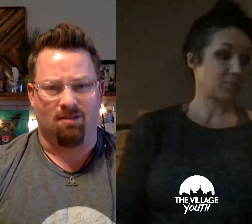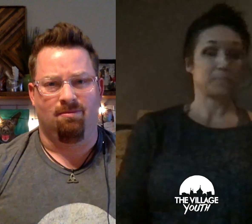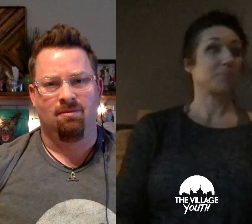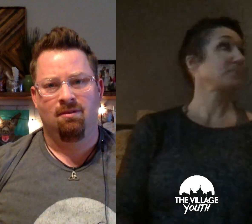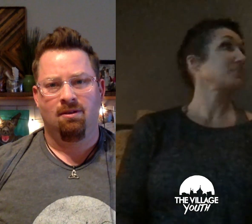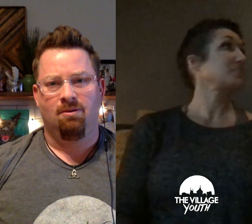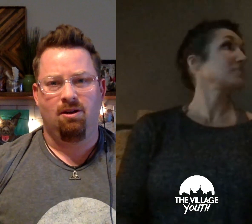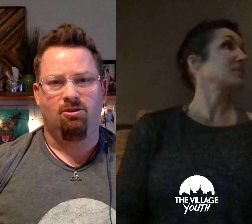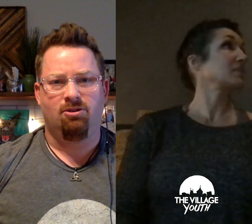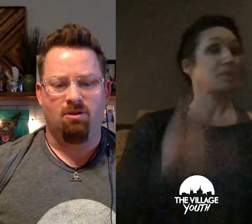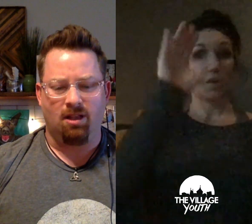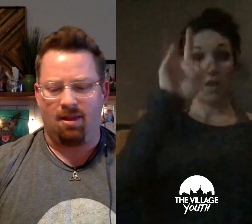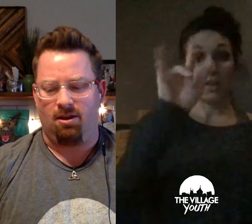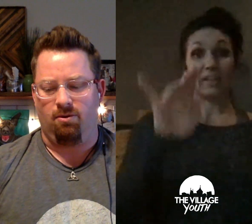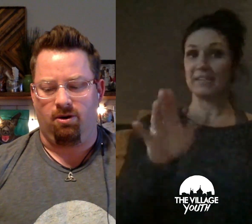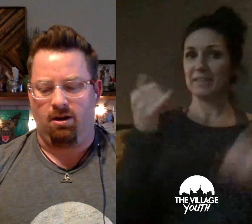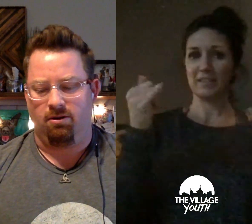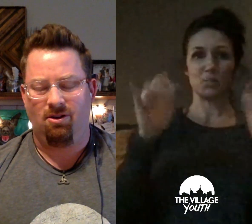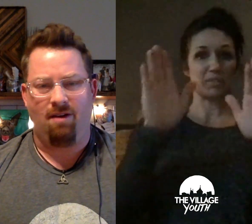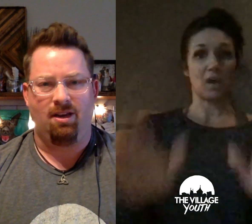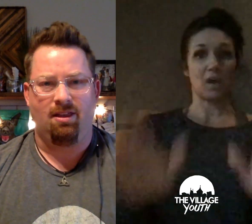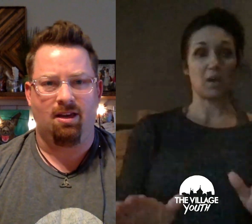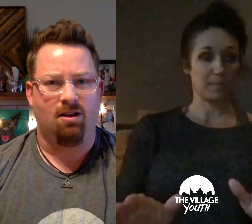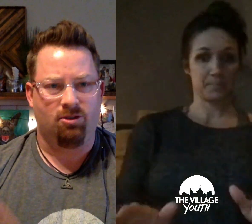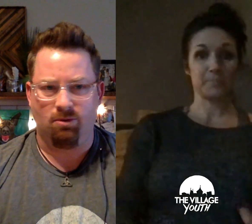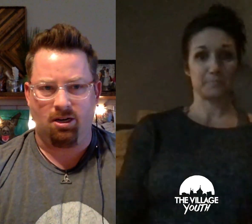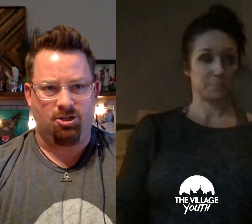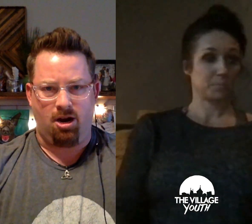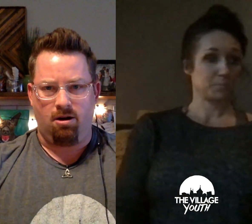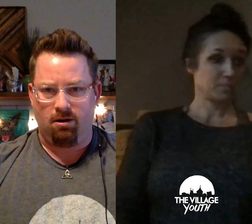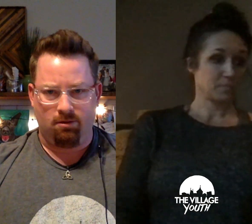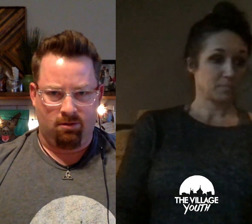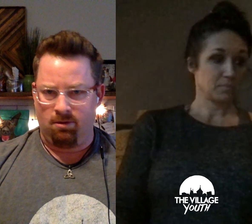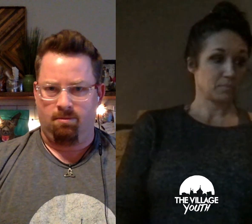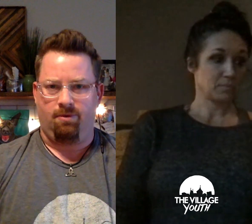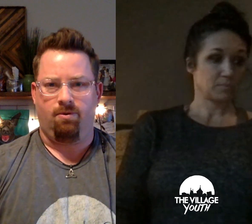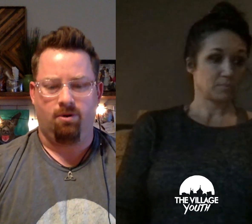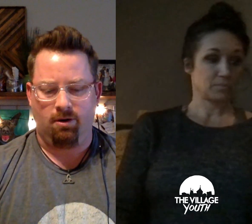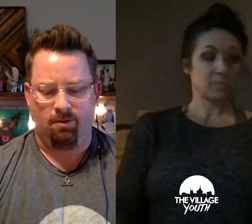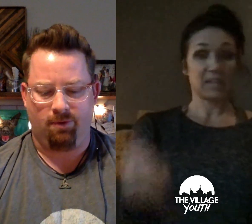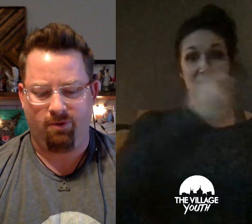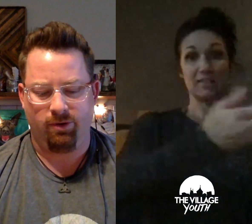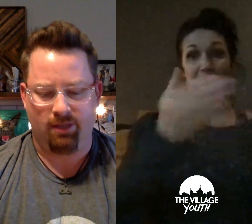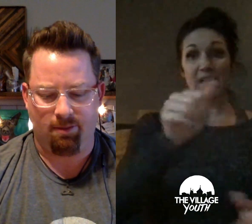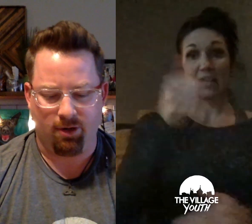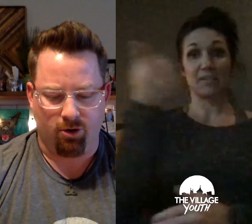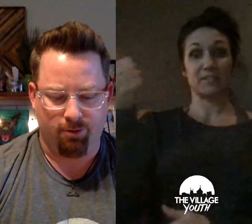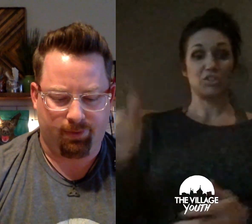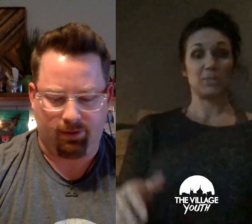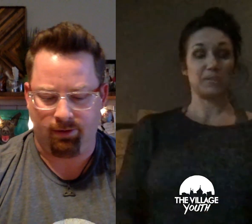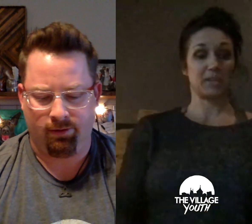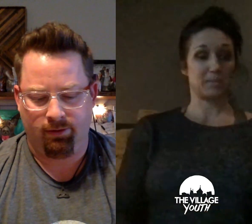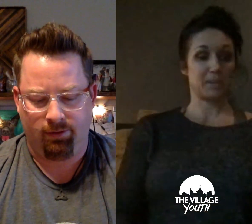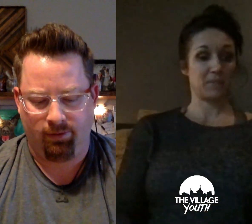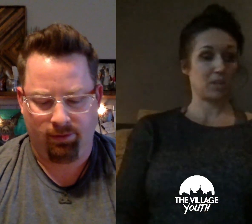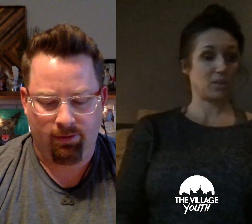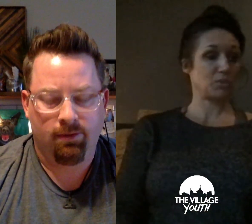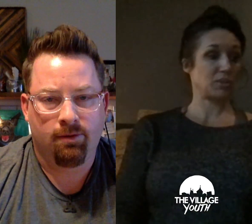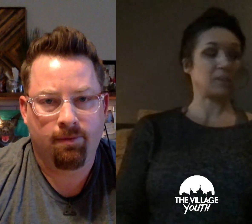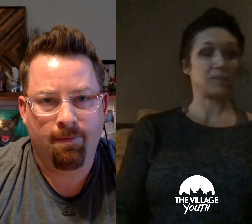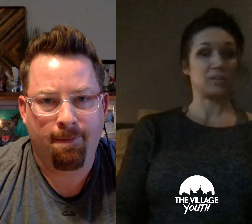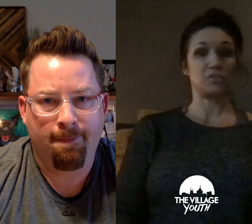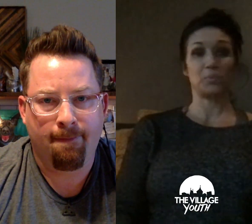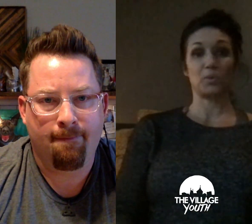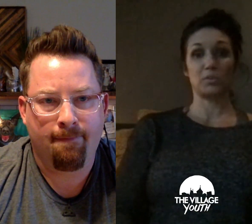was awesome. We are so glad that you were here. Do you have anything else you want to share before we send them to groups? I